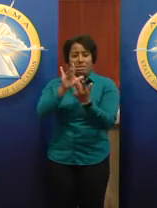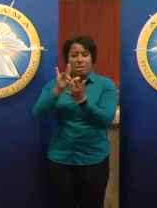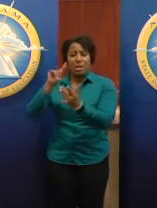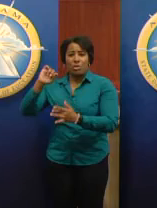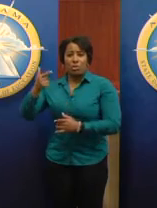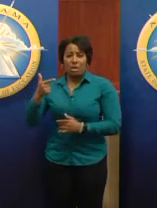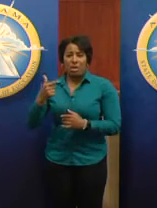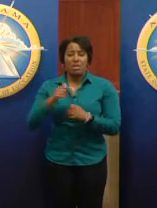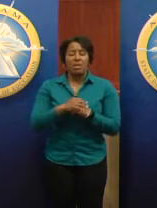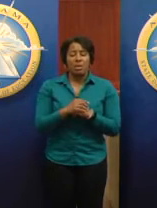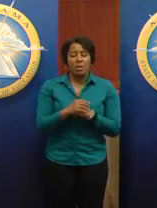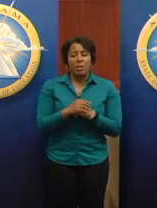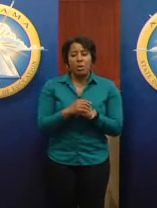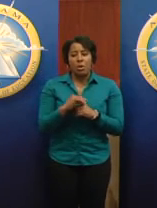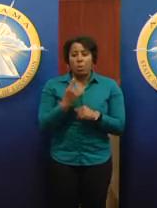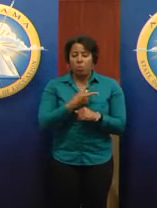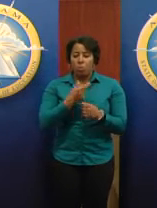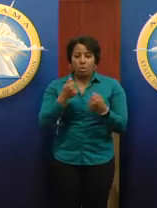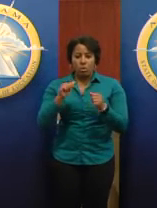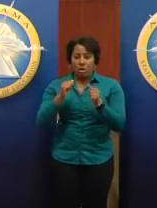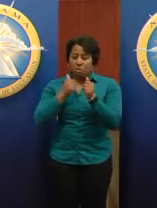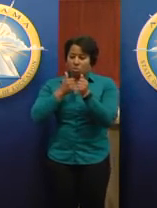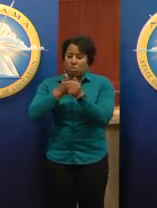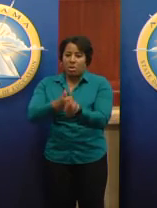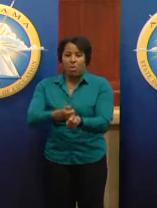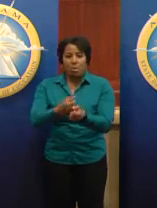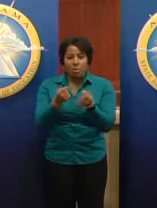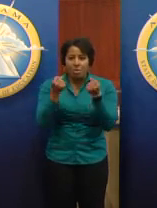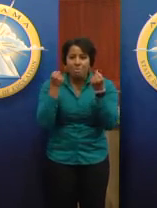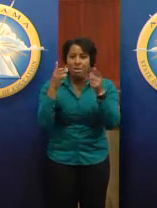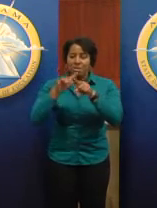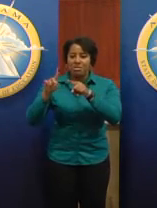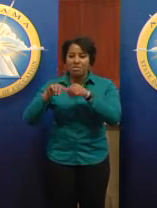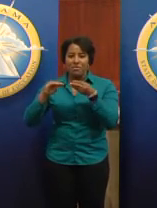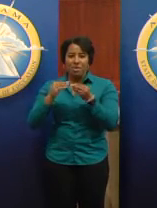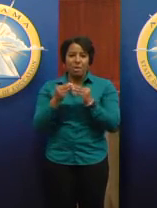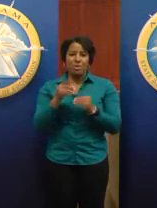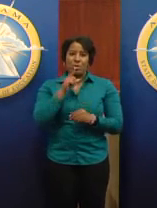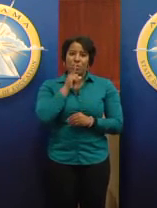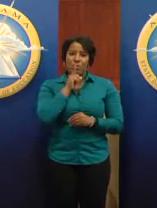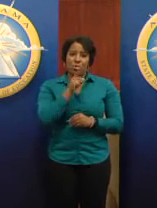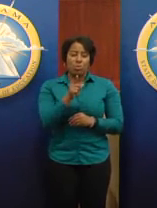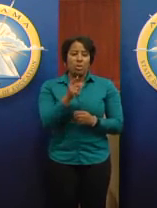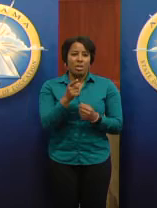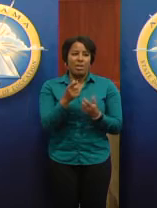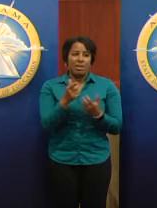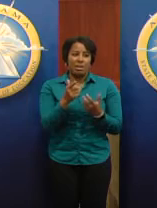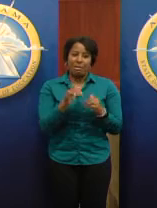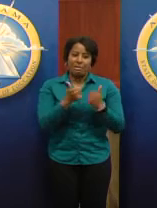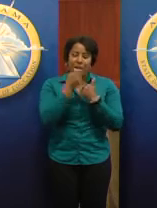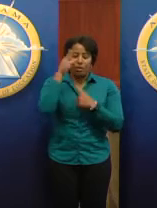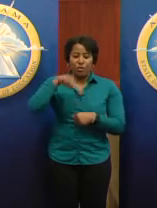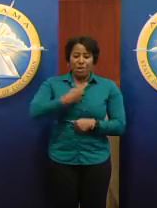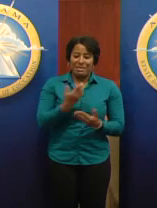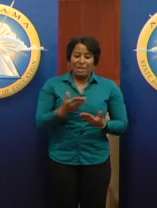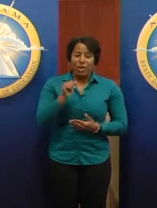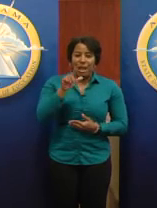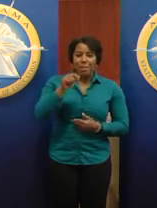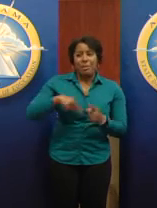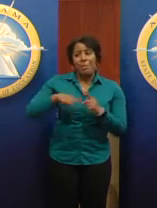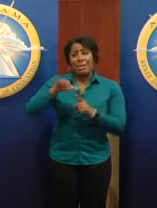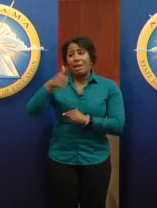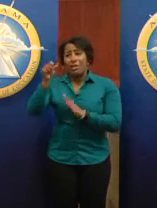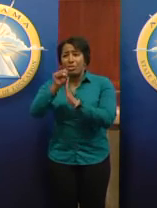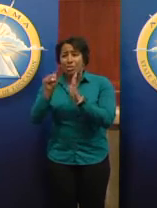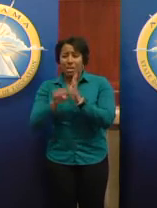we have never had to try to do before. It's posed quite a challenge for Alabama and for every other state. But I say this to say that this is